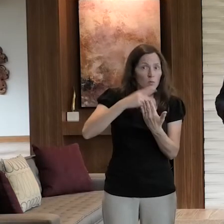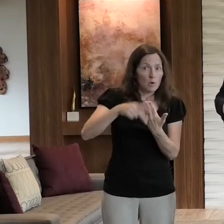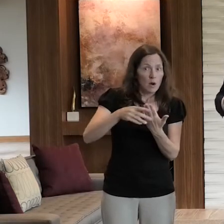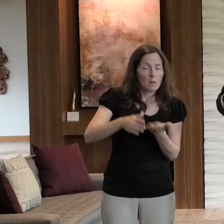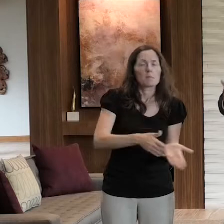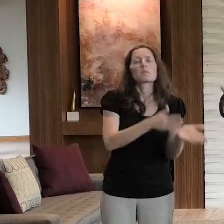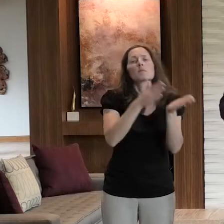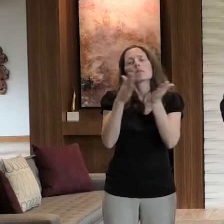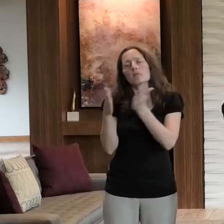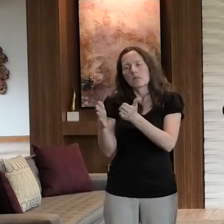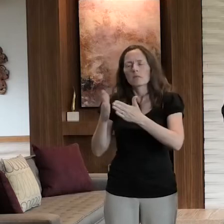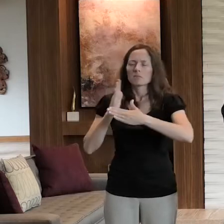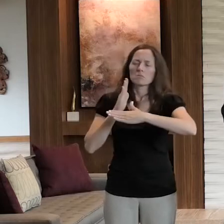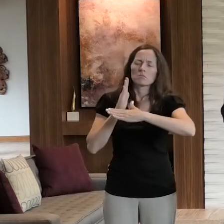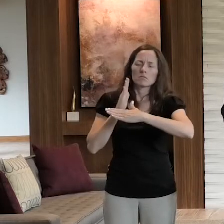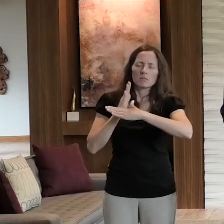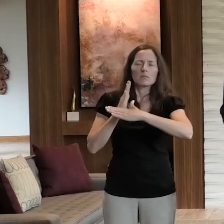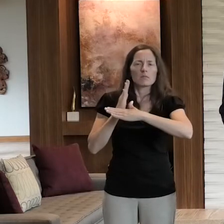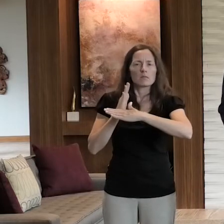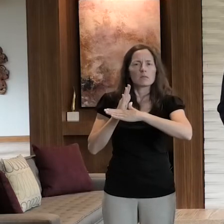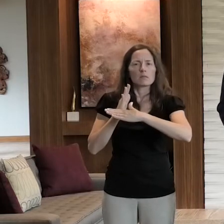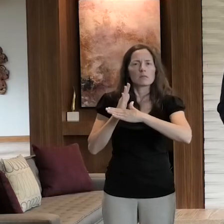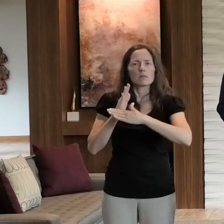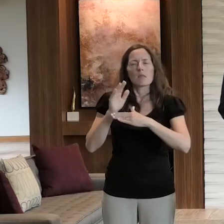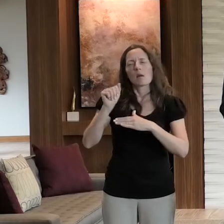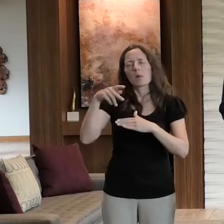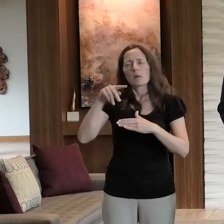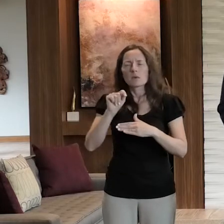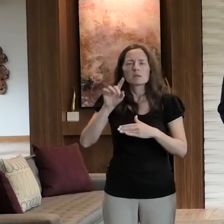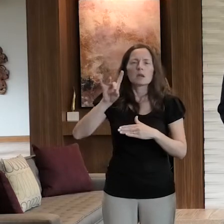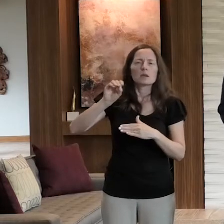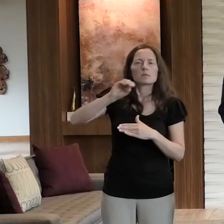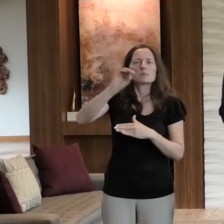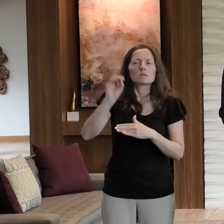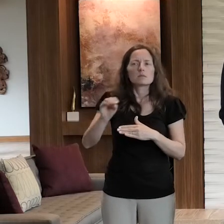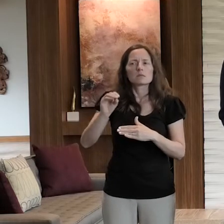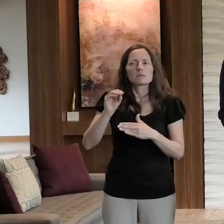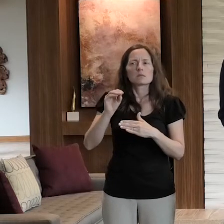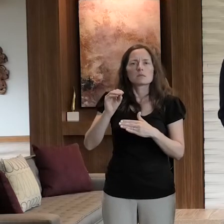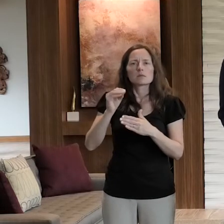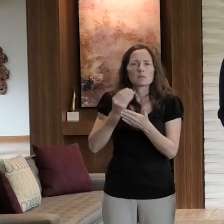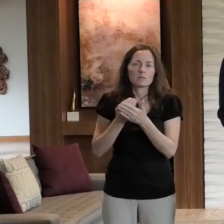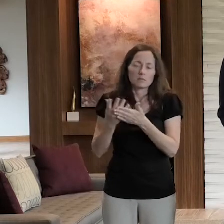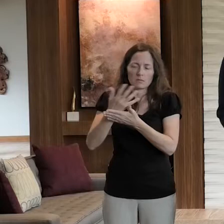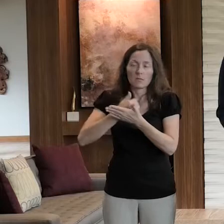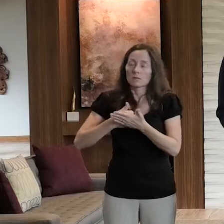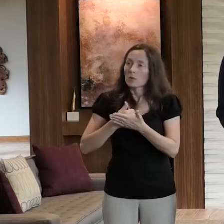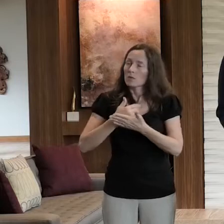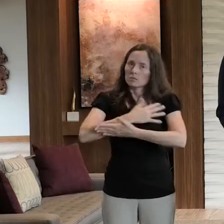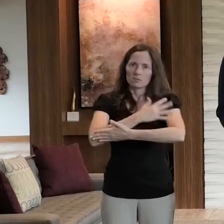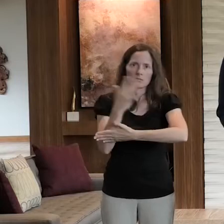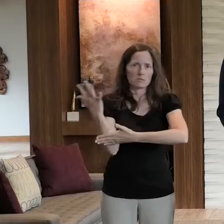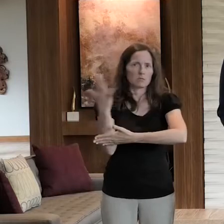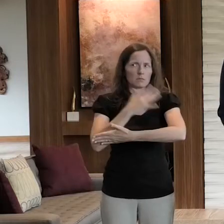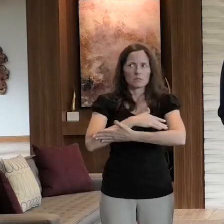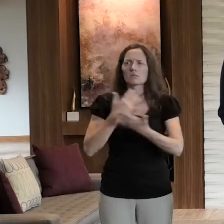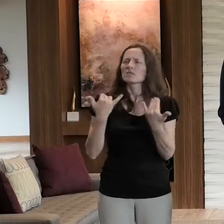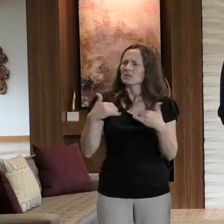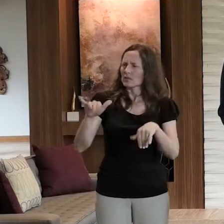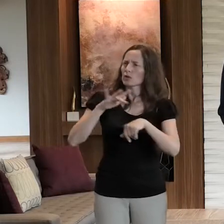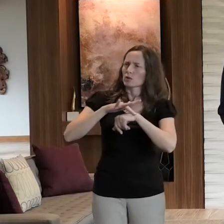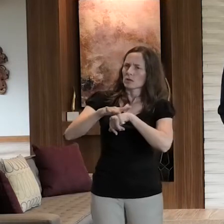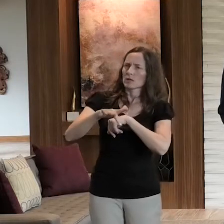income units at 80% of the median income. So it's full spectrum. We are still very early on, but it's